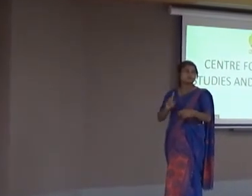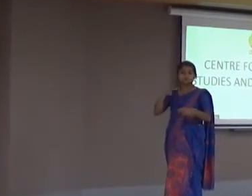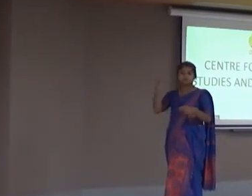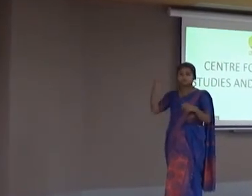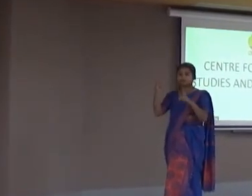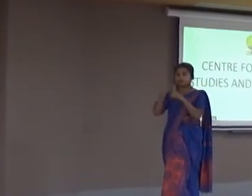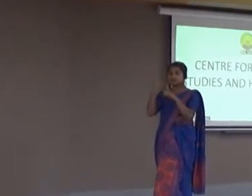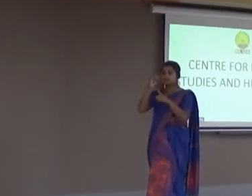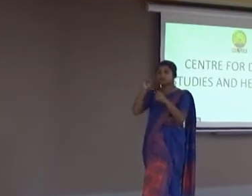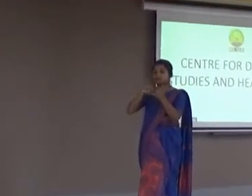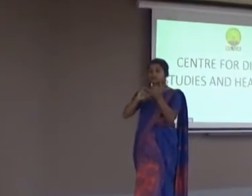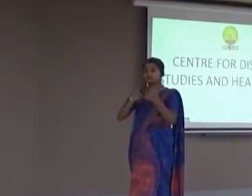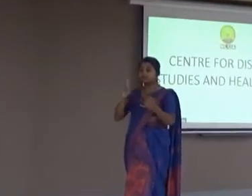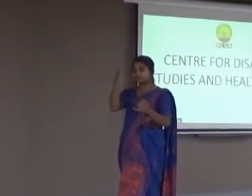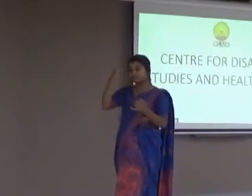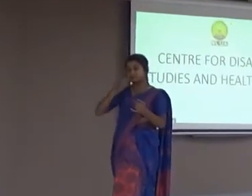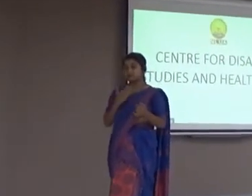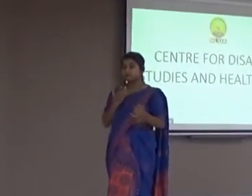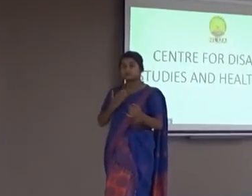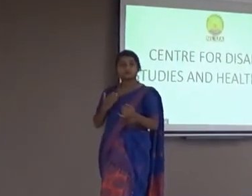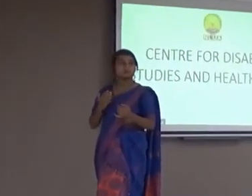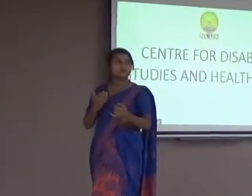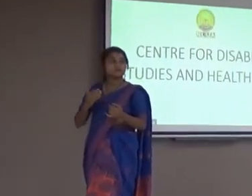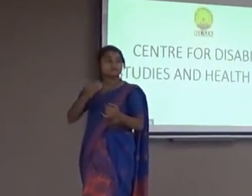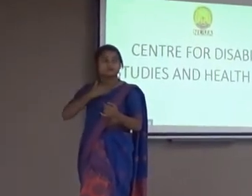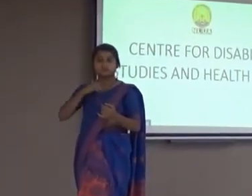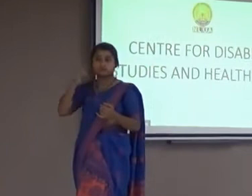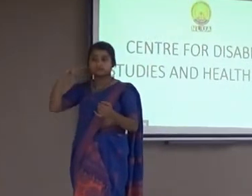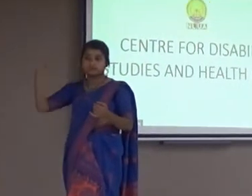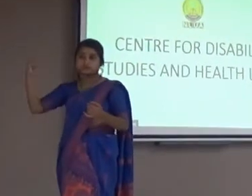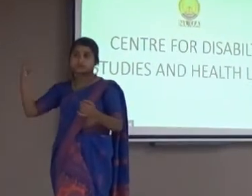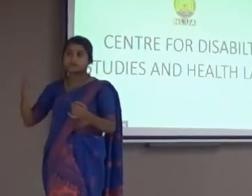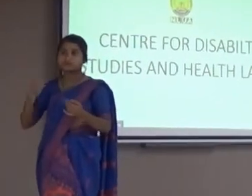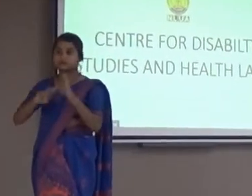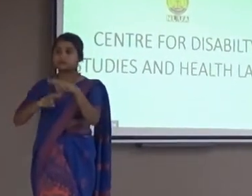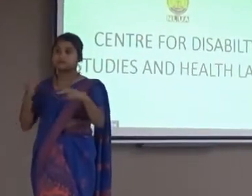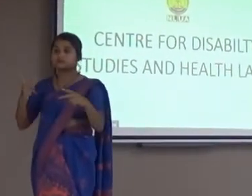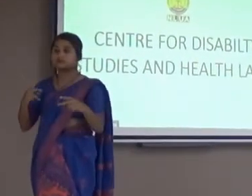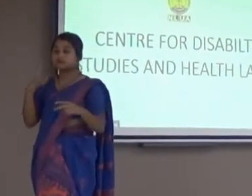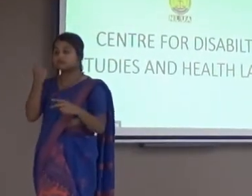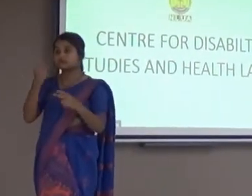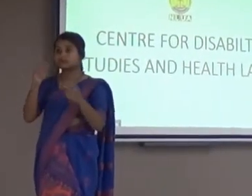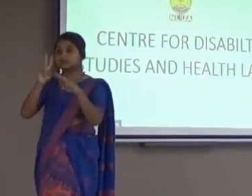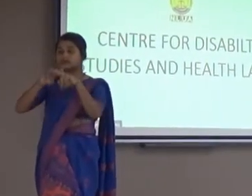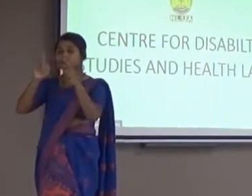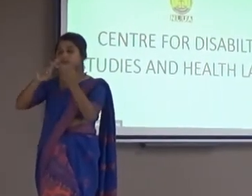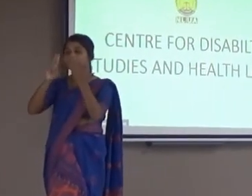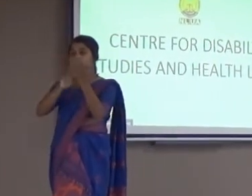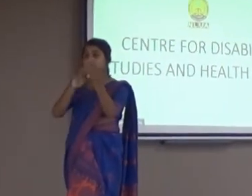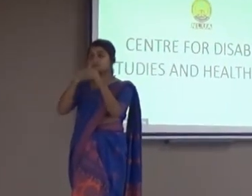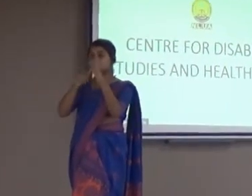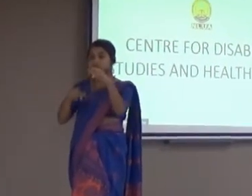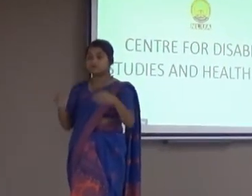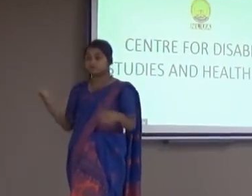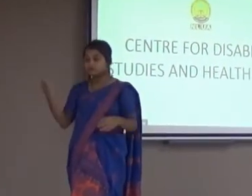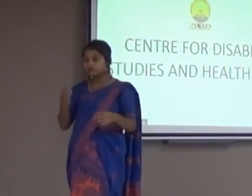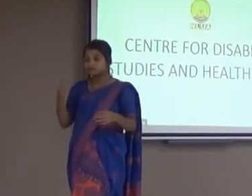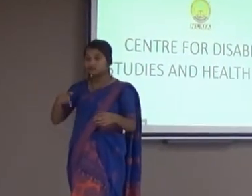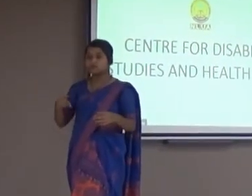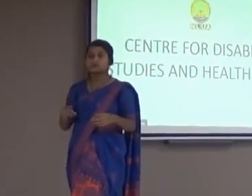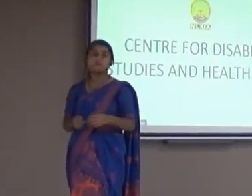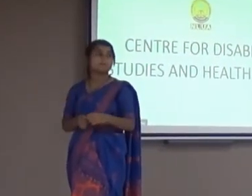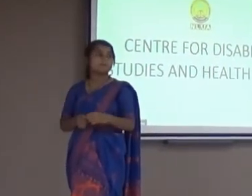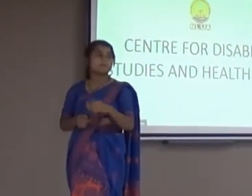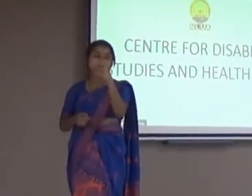hurdles or challenges. So first, which I can think of is the financial assistance. So as a new institute or as a new center, we